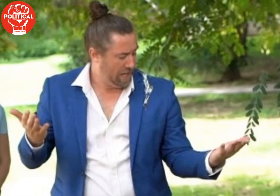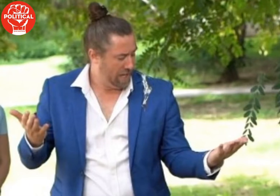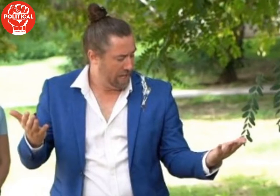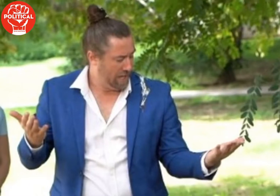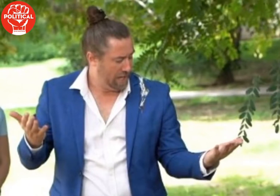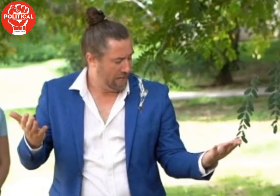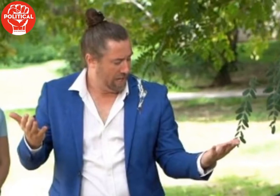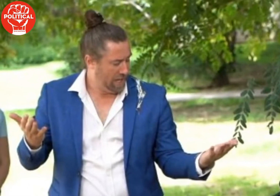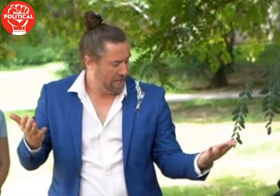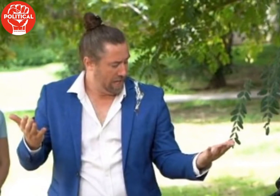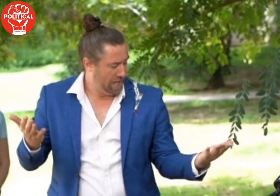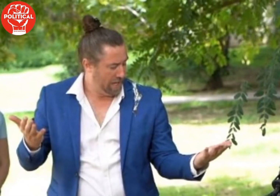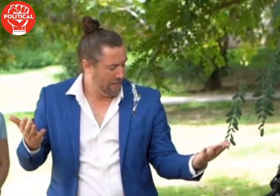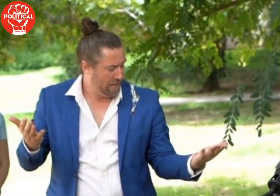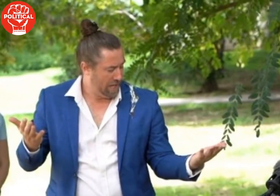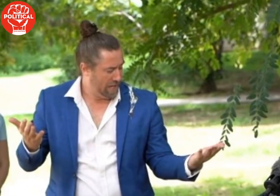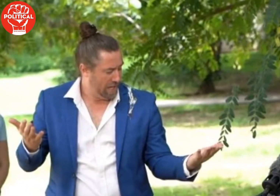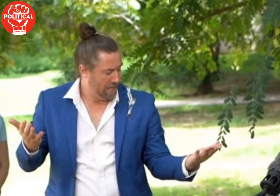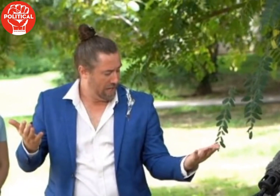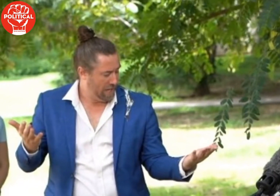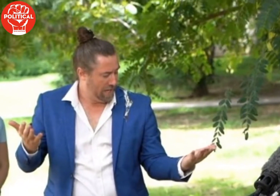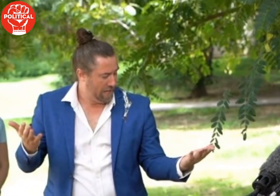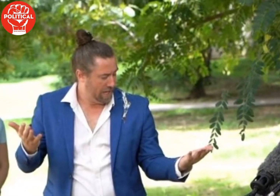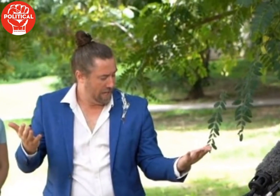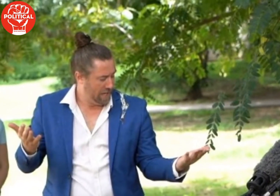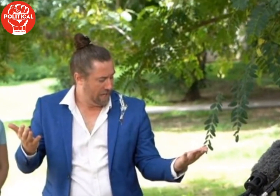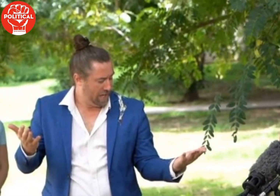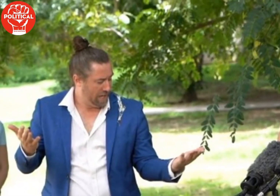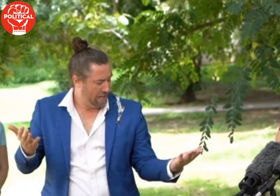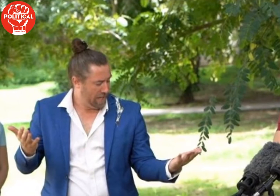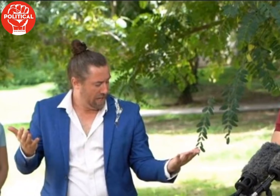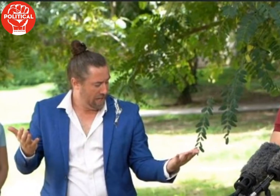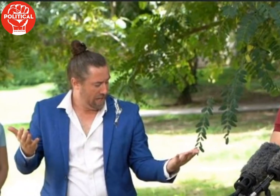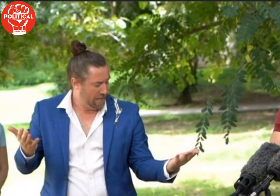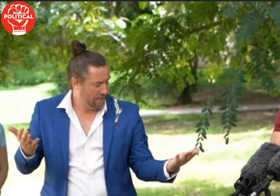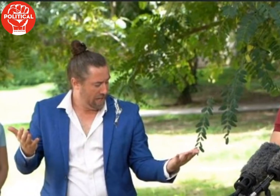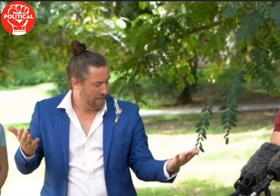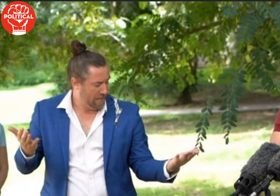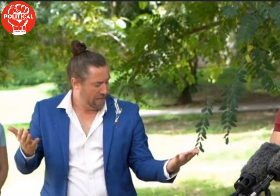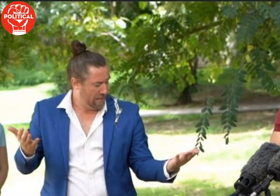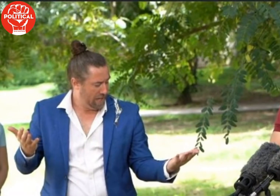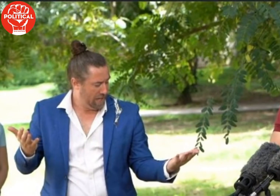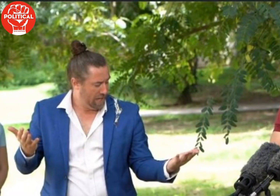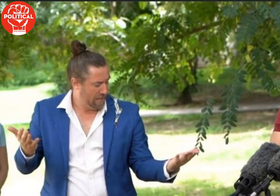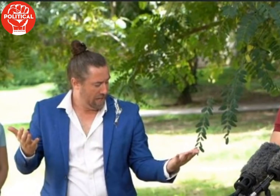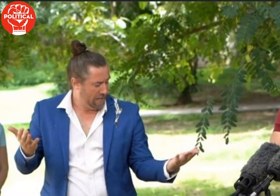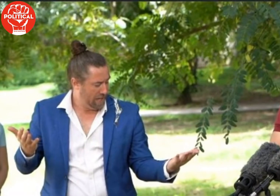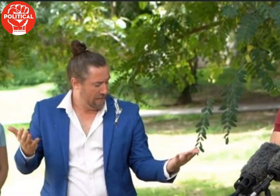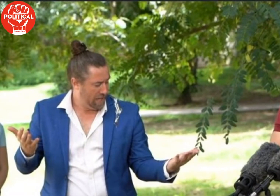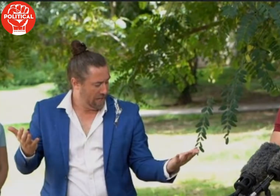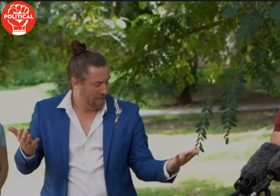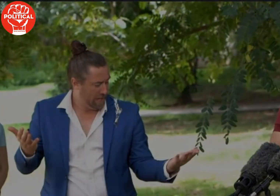Hello everyone, welcome to my political journalism news channel. The story for today is depending on which way you look at it. Mikey Webb is either the luckiest or